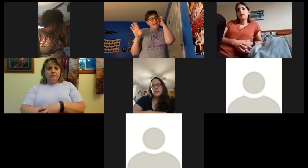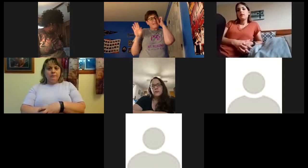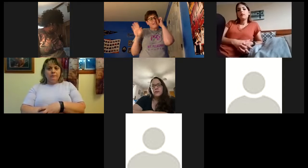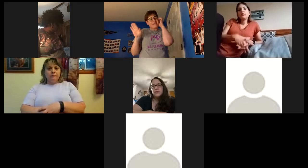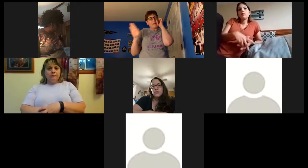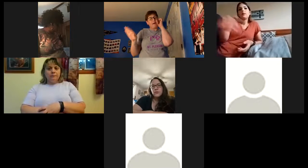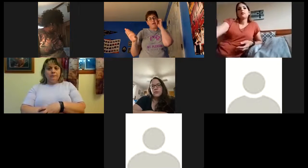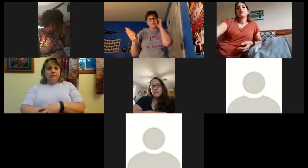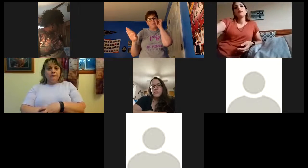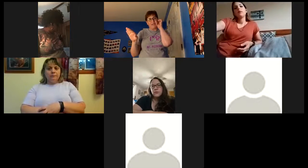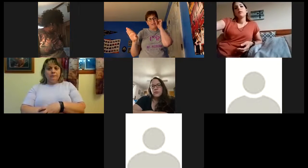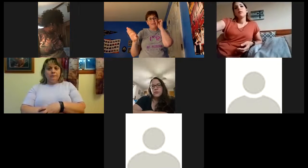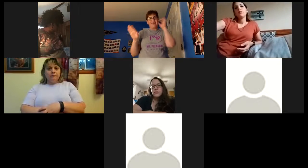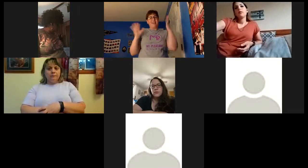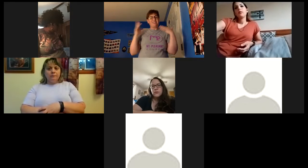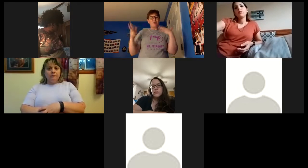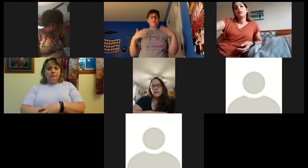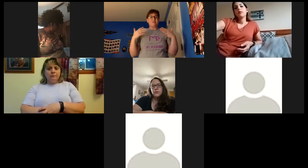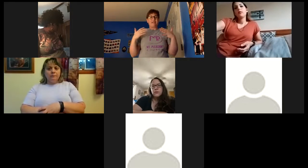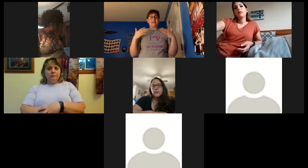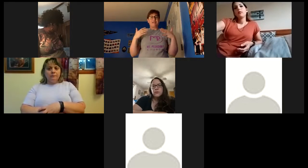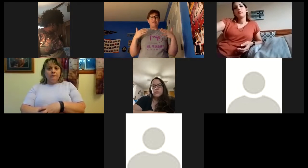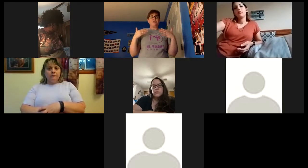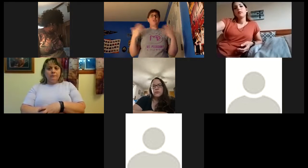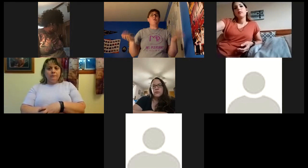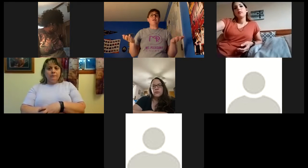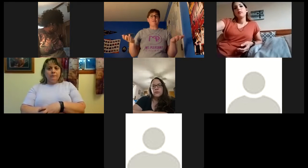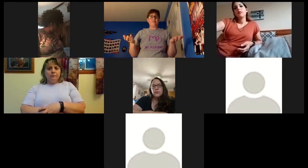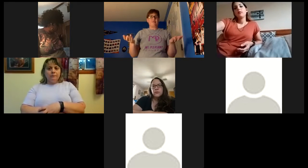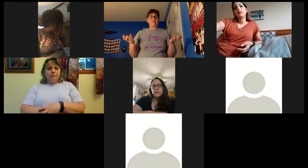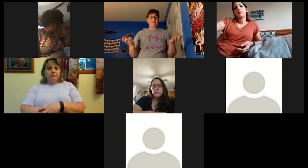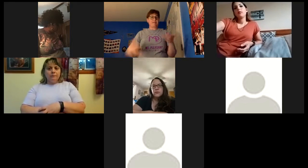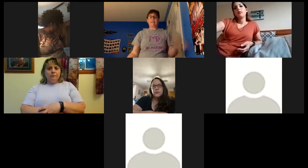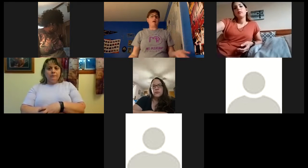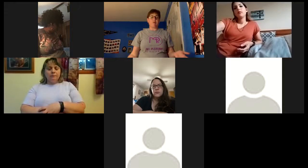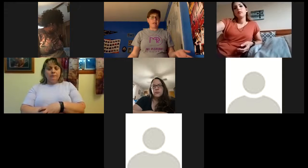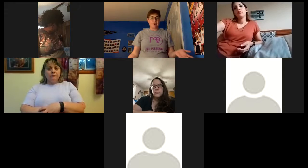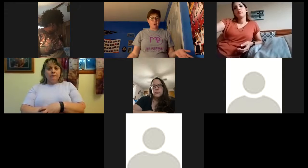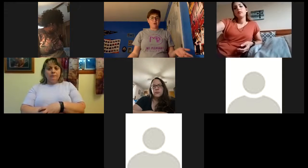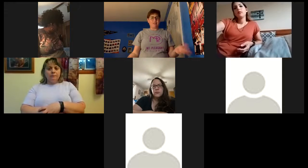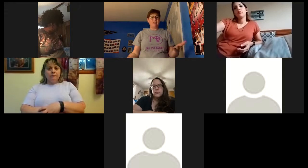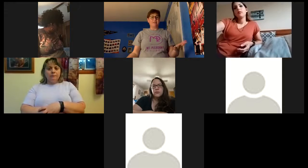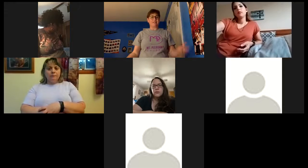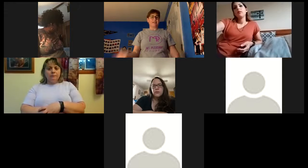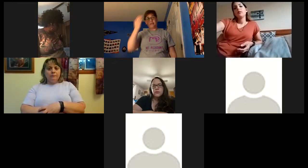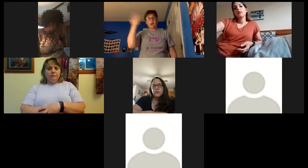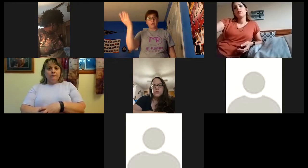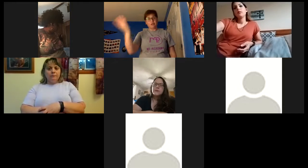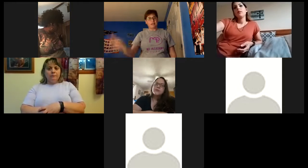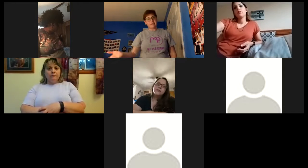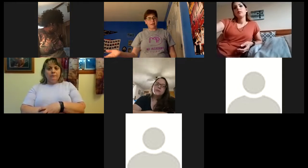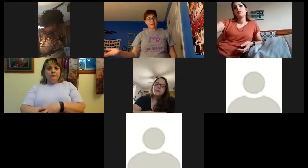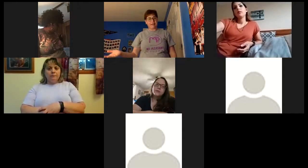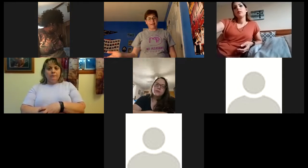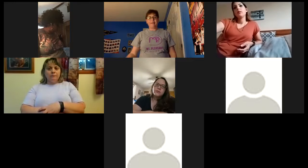don't know why. I guess it kind of bothers me. It's almost like showing something to somebody that they already know. You know, it's like, duh, you